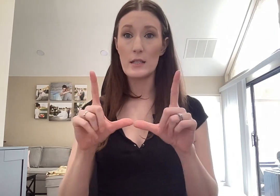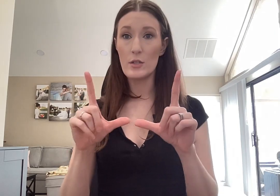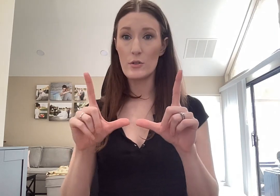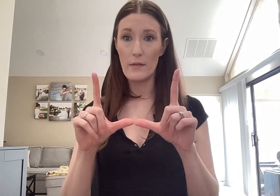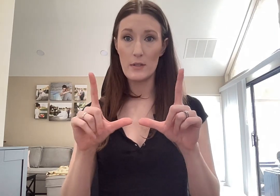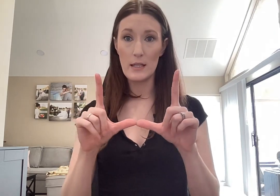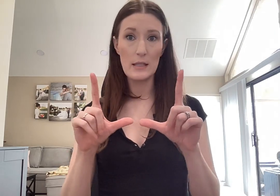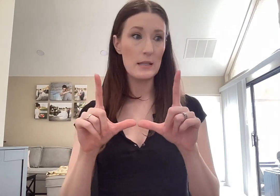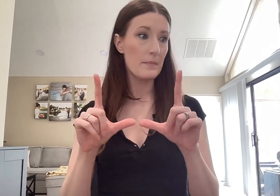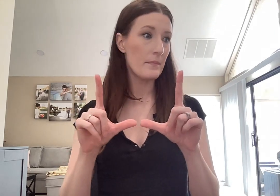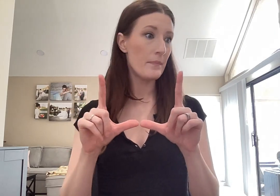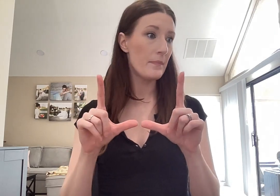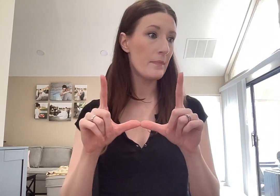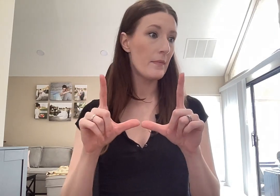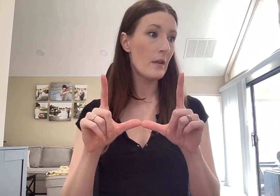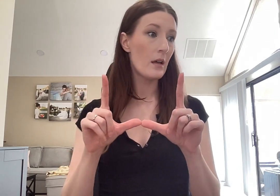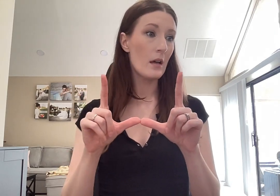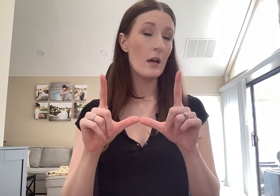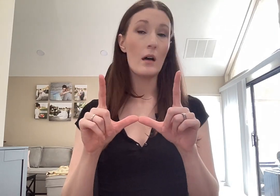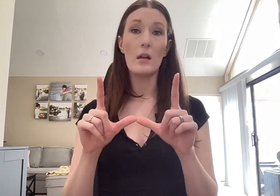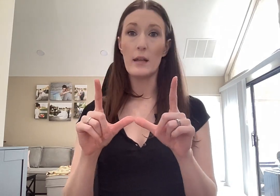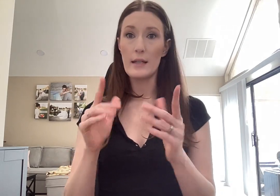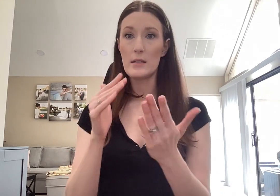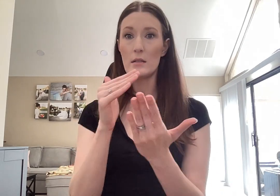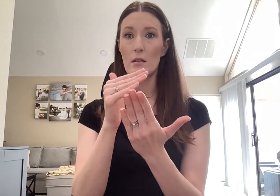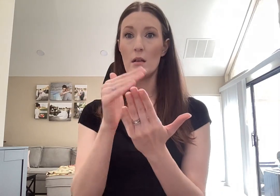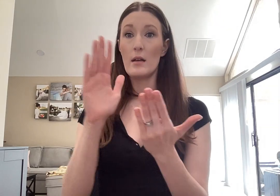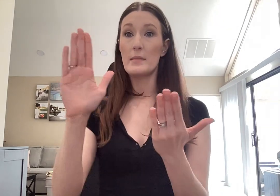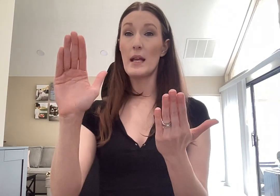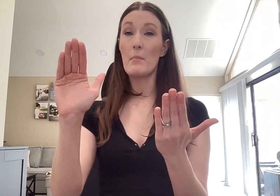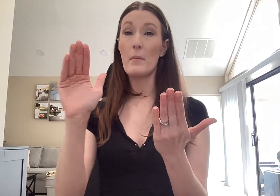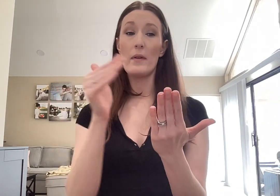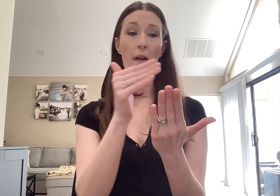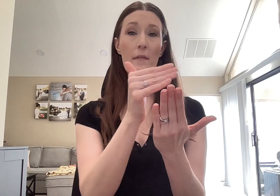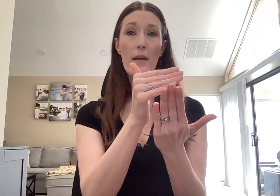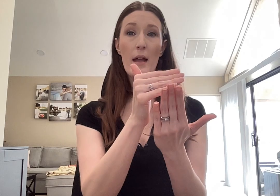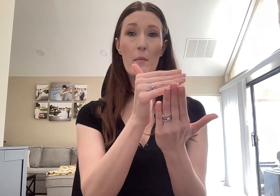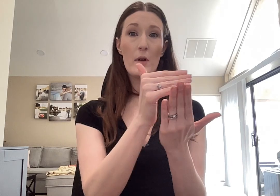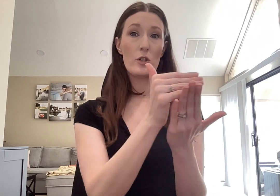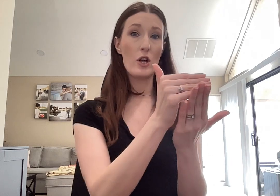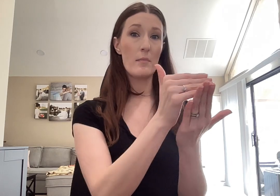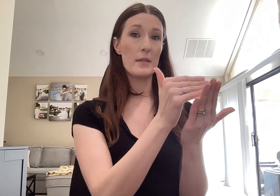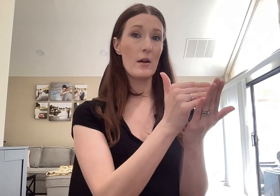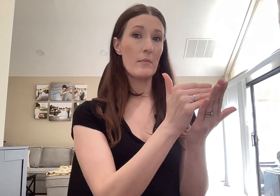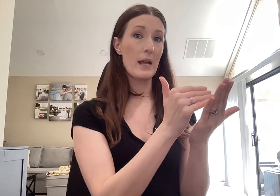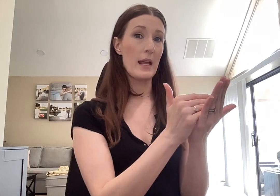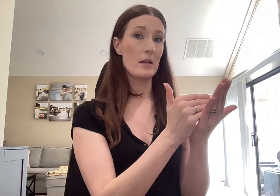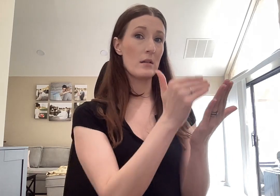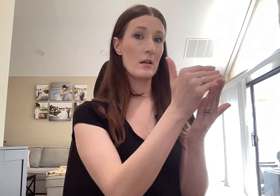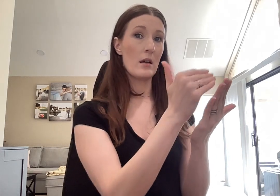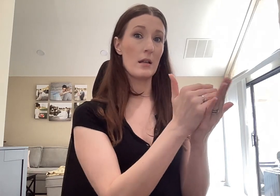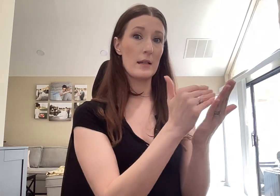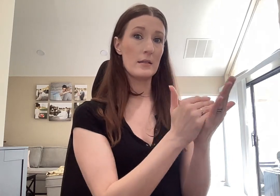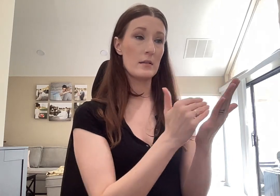License, your driver's license. A list. Take a bent B5 and I'm going to chop down my hand. A list.